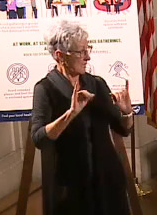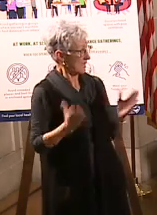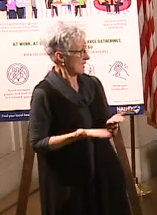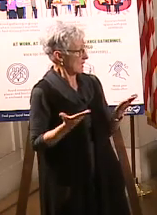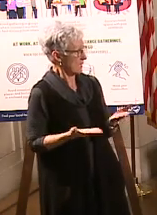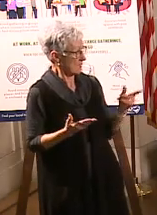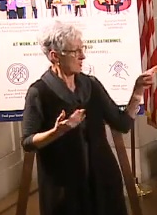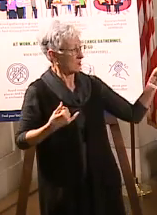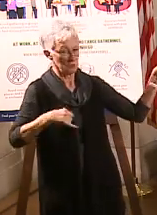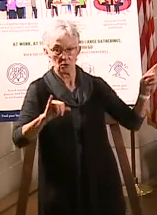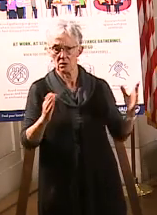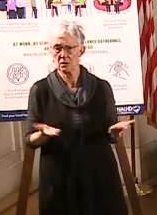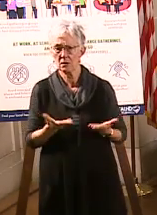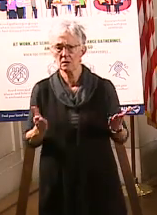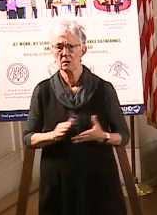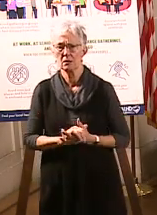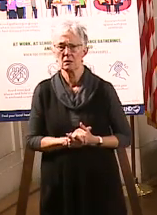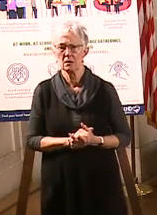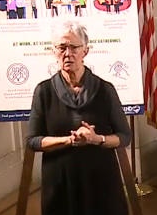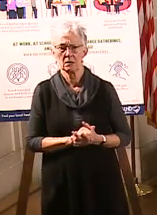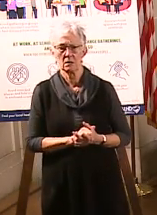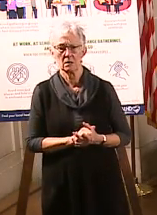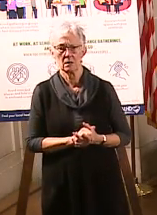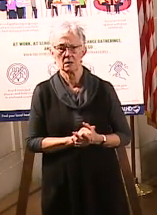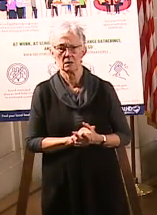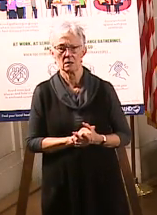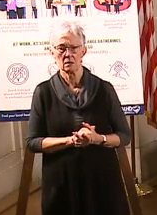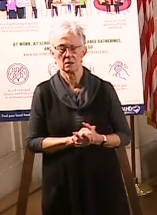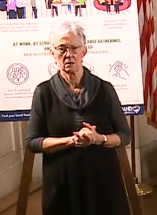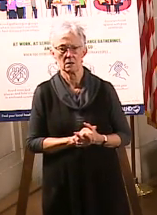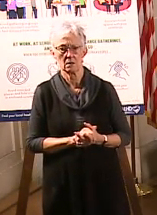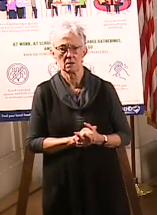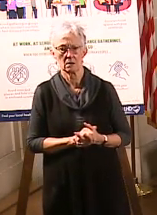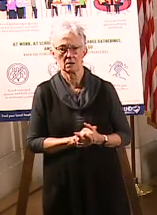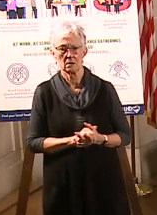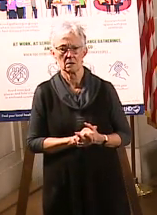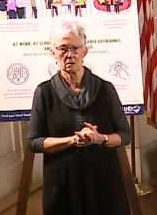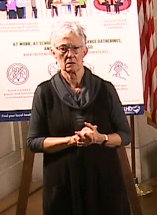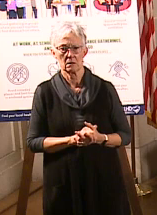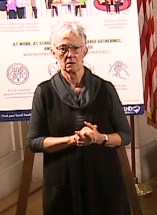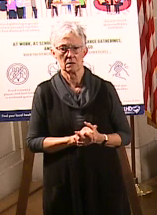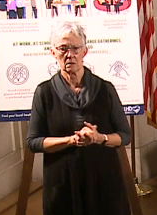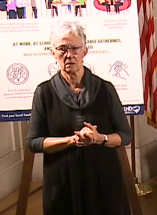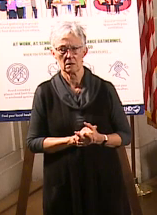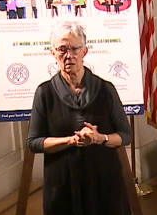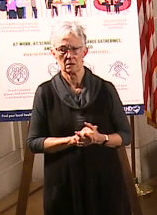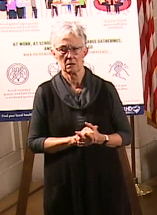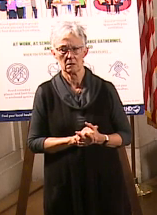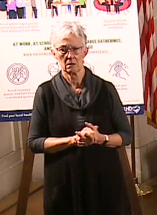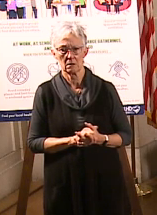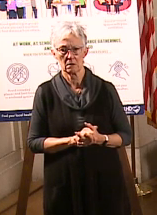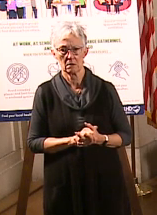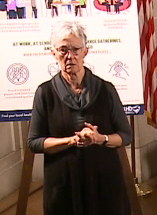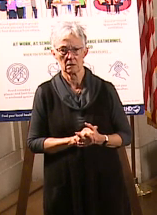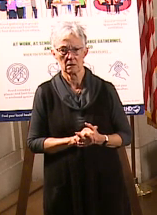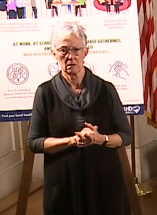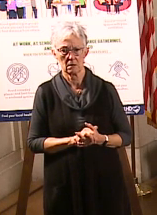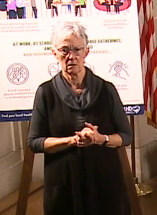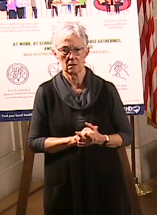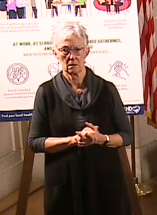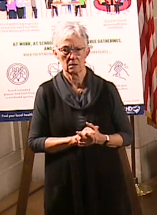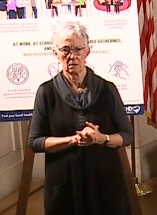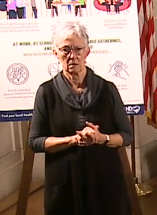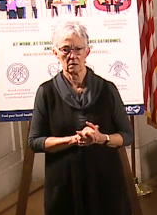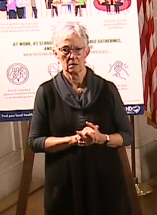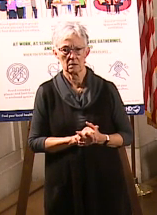Dr. Antone's still here. Yeah, the little graphic was while you were speaking, is there a chance to just kind of run through the